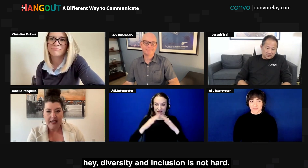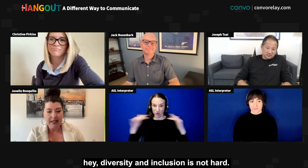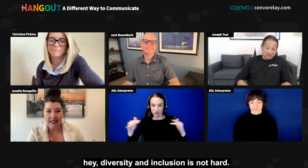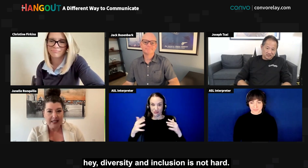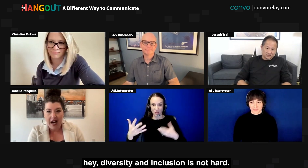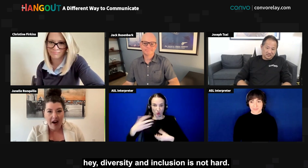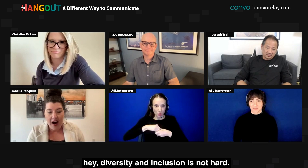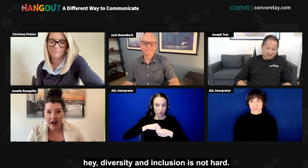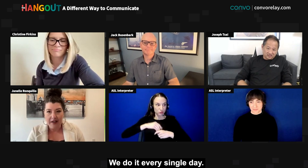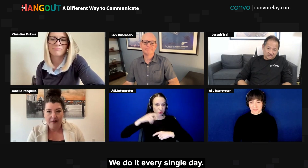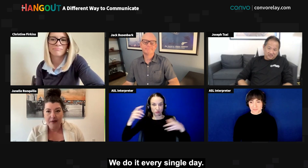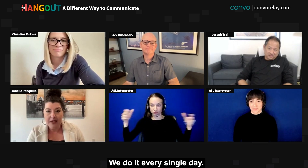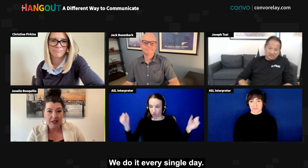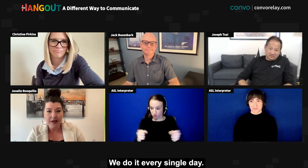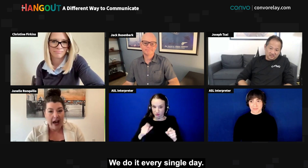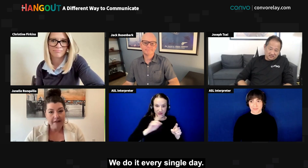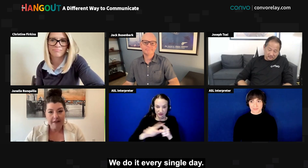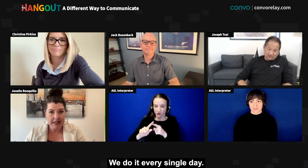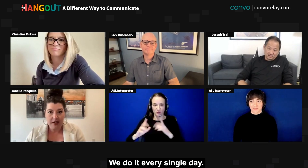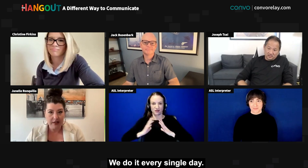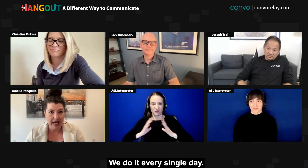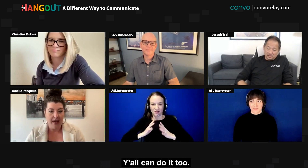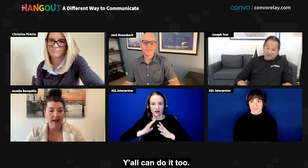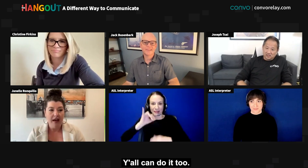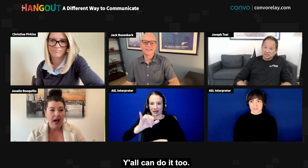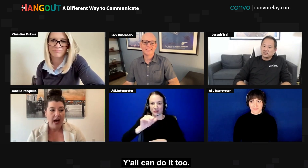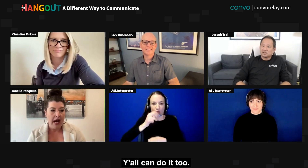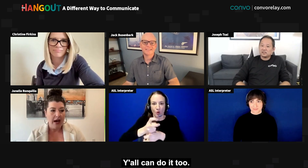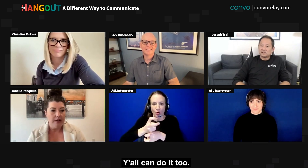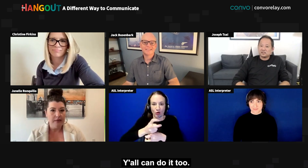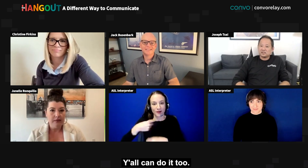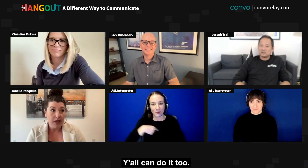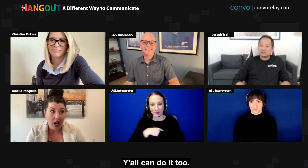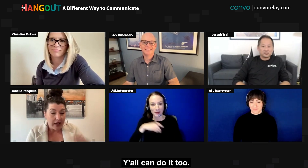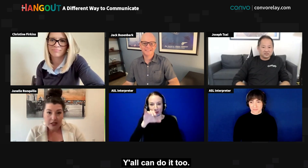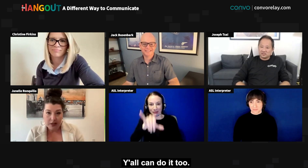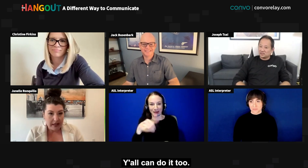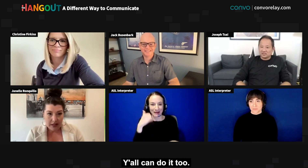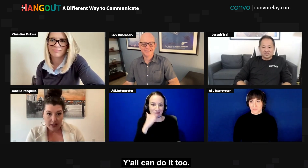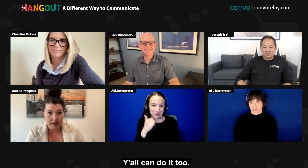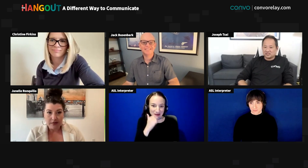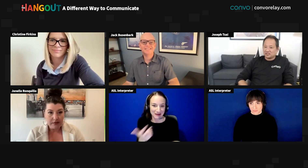is not hard. We do it every single day. Y'all can do it too.